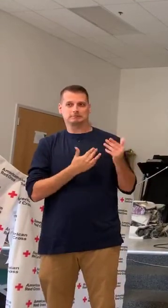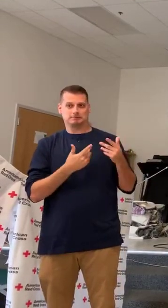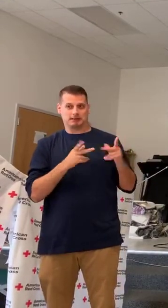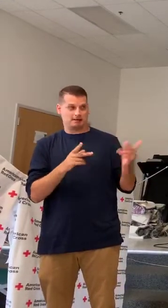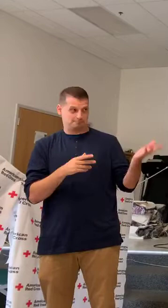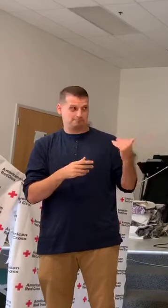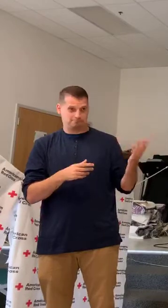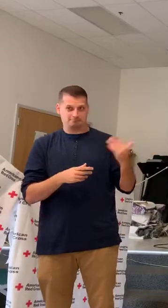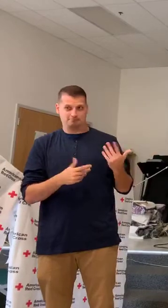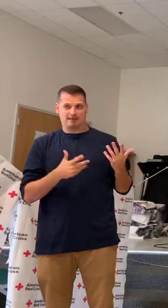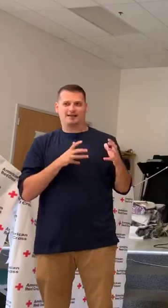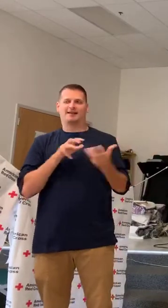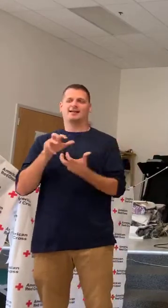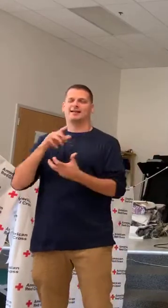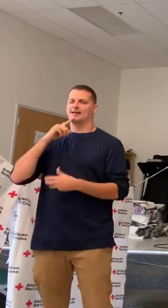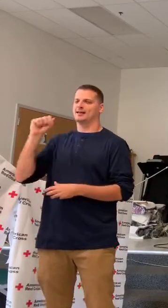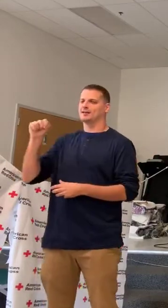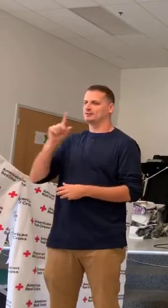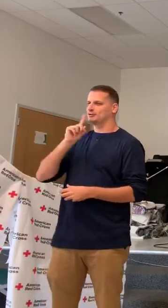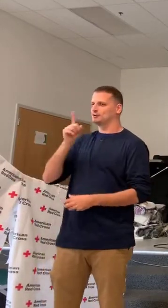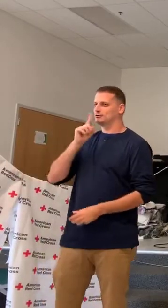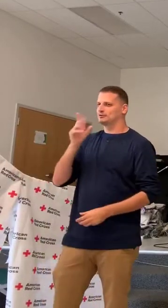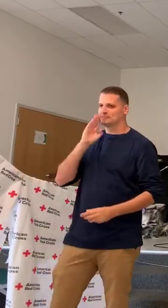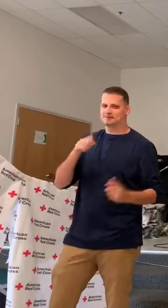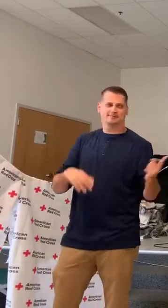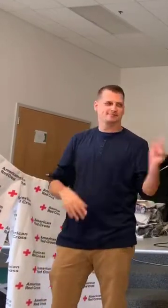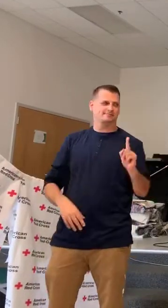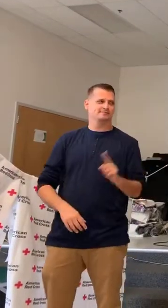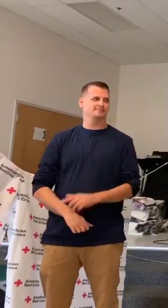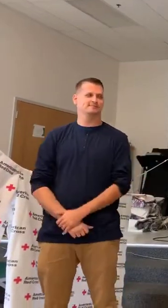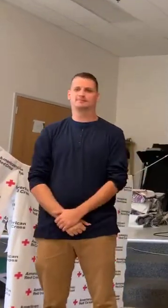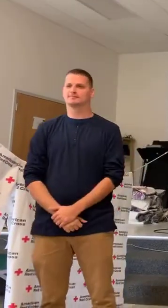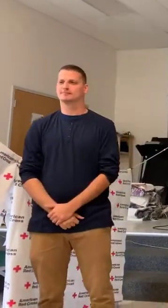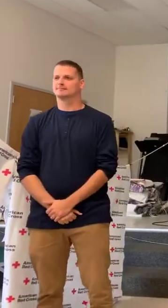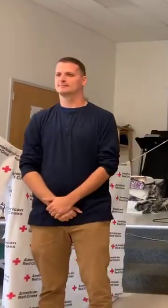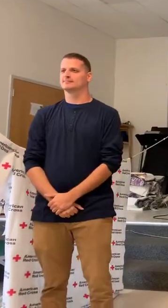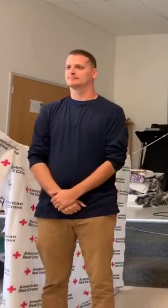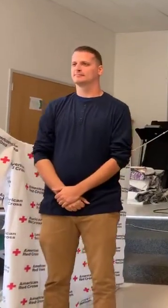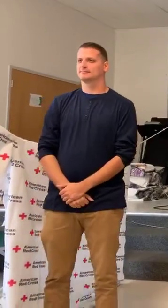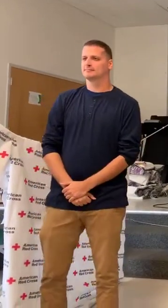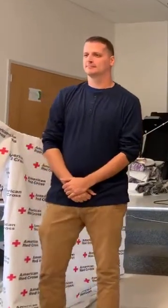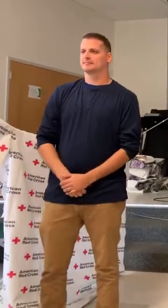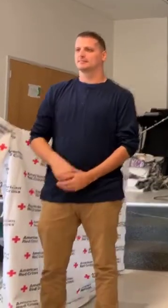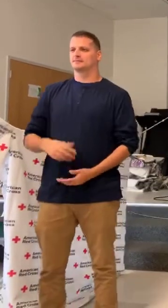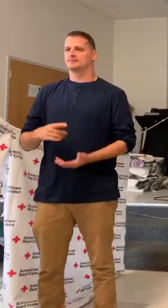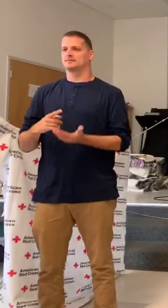back. Thank you. Bill has some senior moments every now and then.